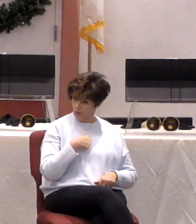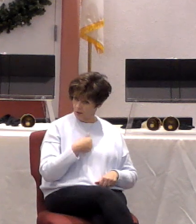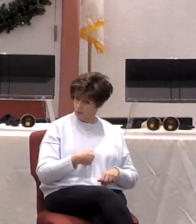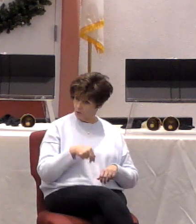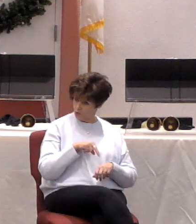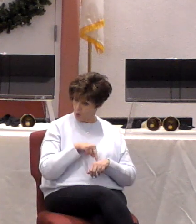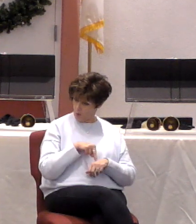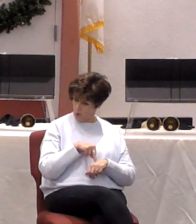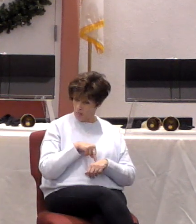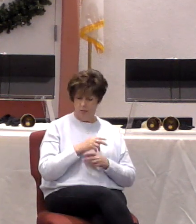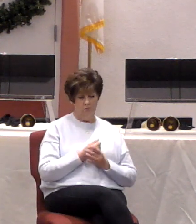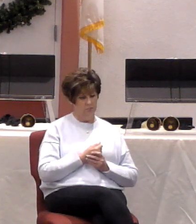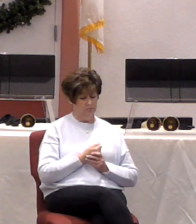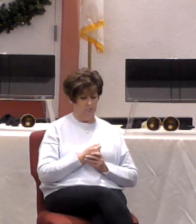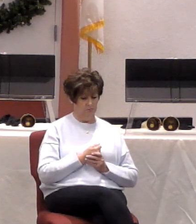You know what that means is